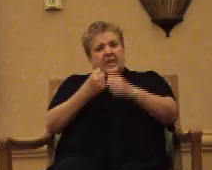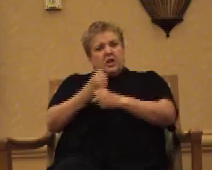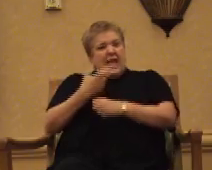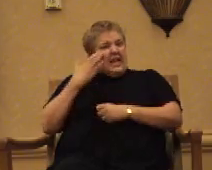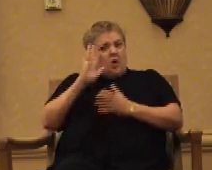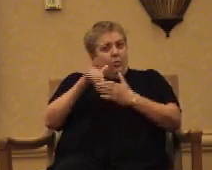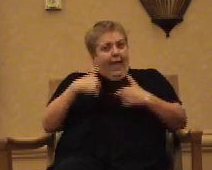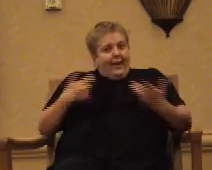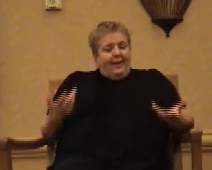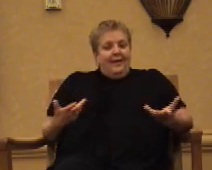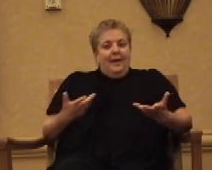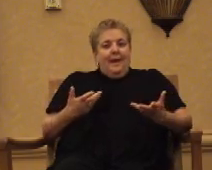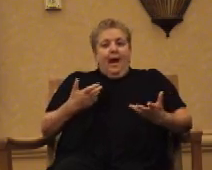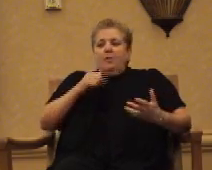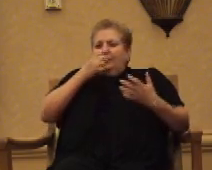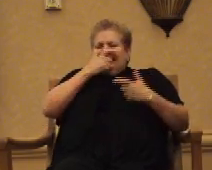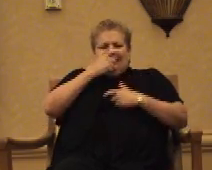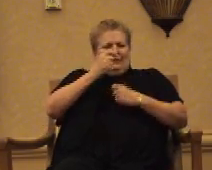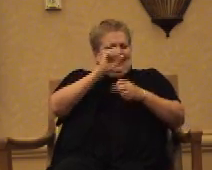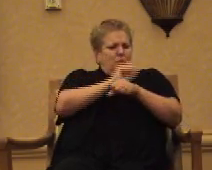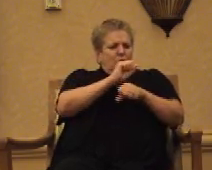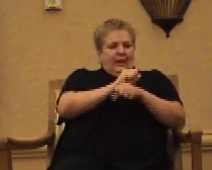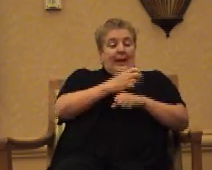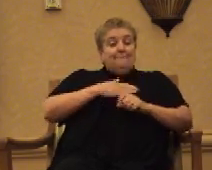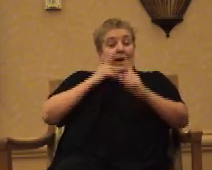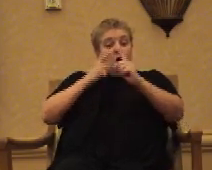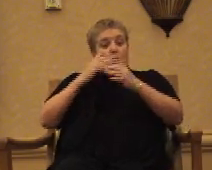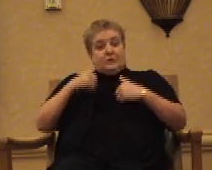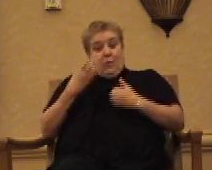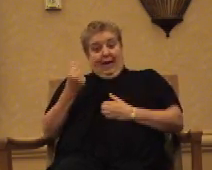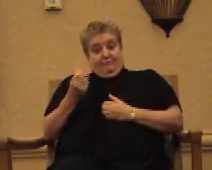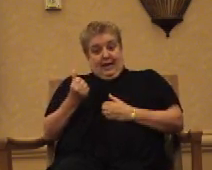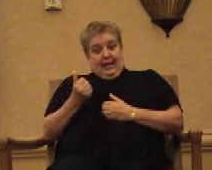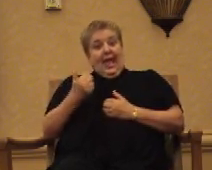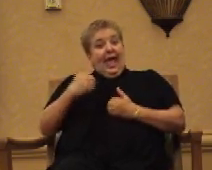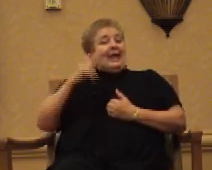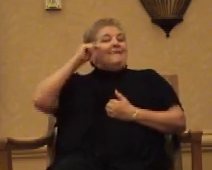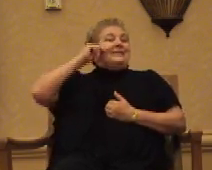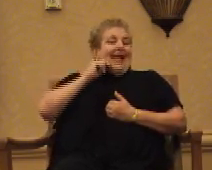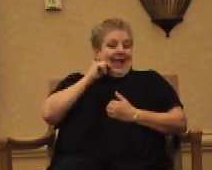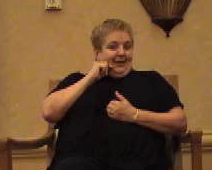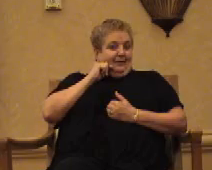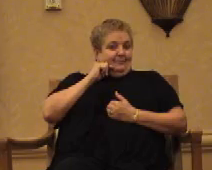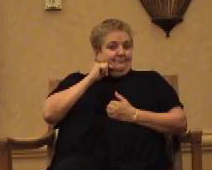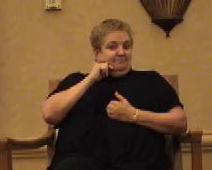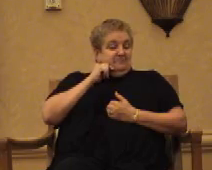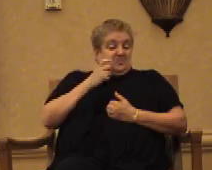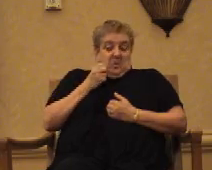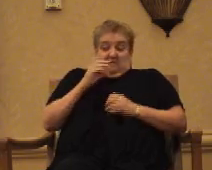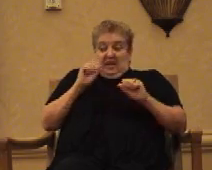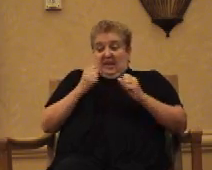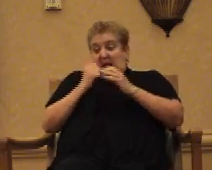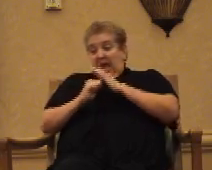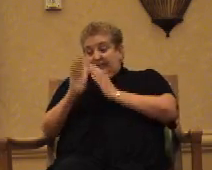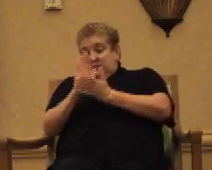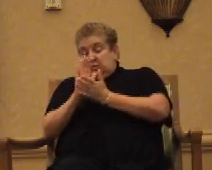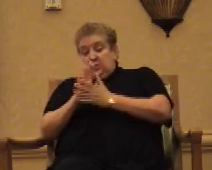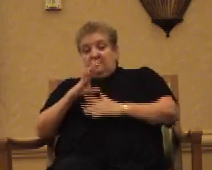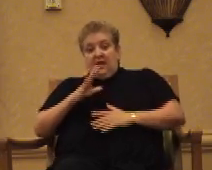only goals were to have money and a tan. That was it. And I figured as long as I could hide in school. So I'm moving on through college, and now